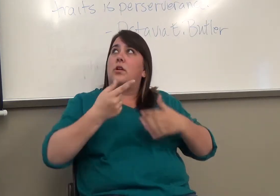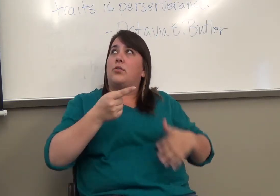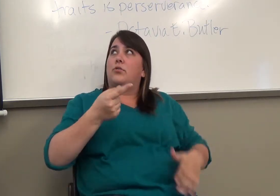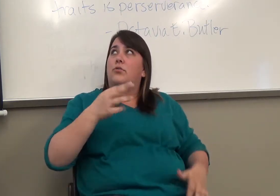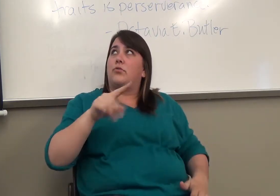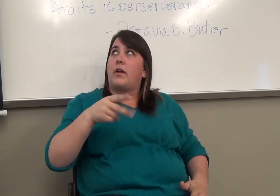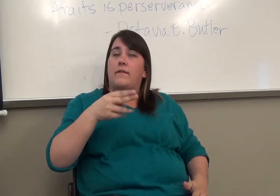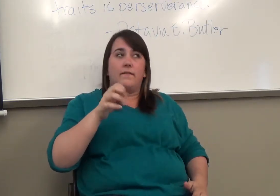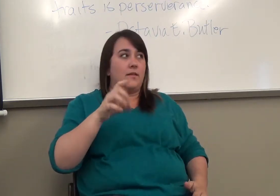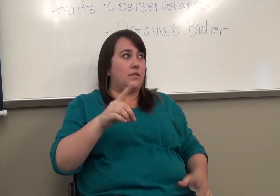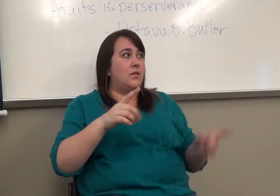needed work?